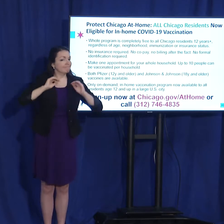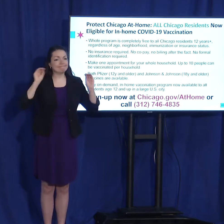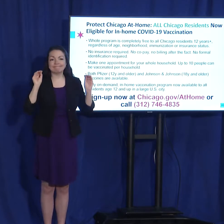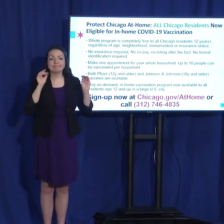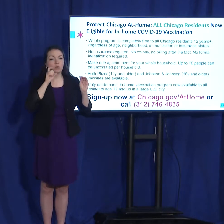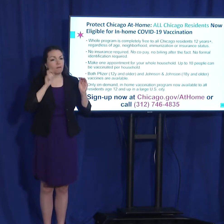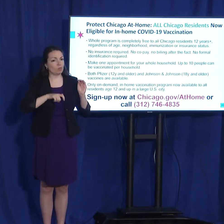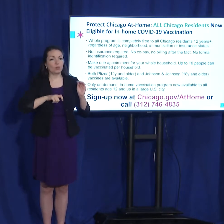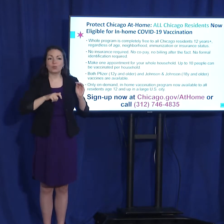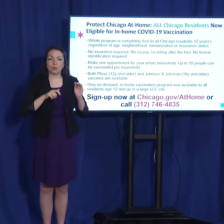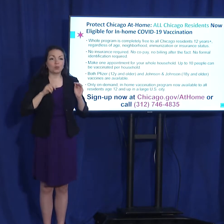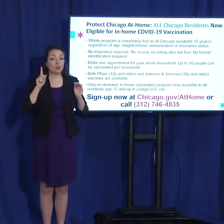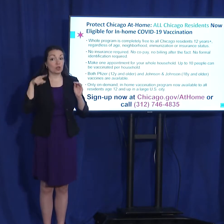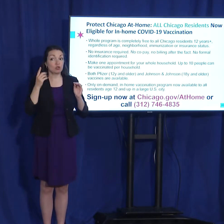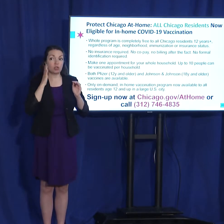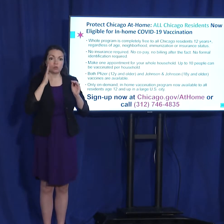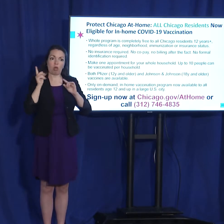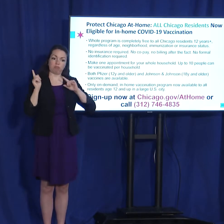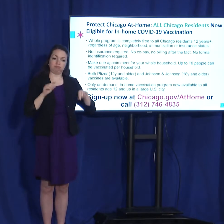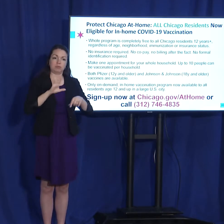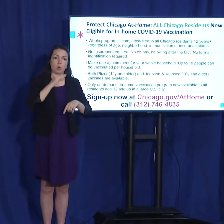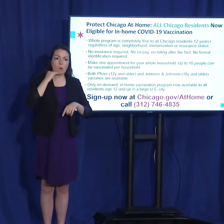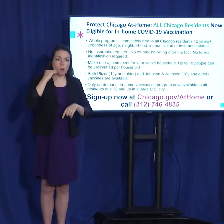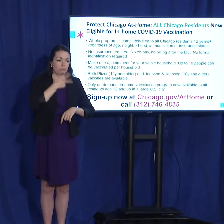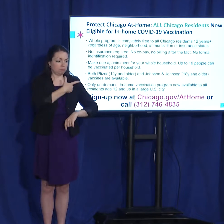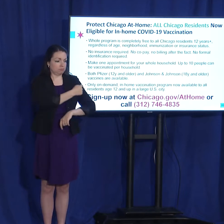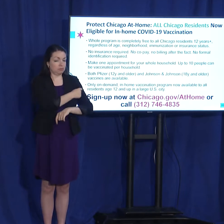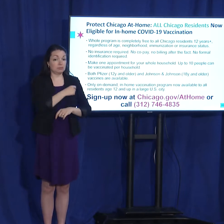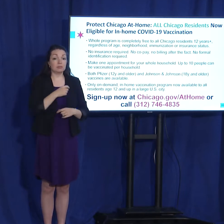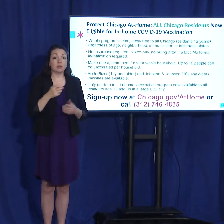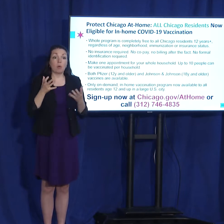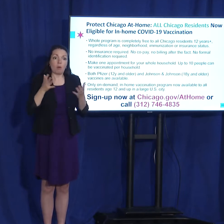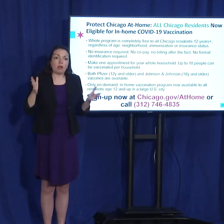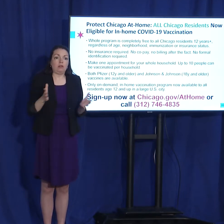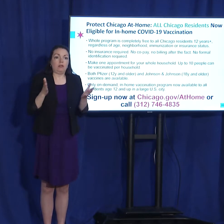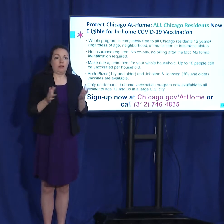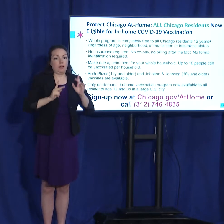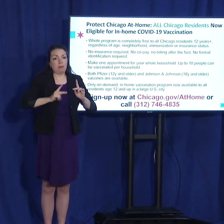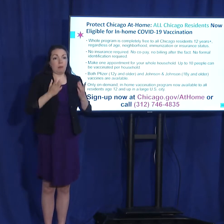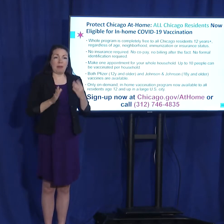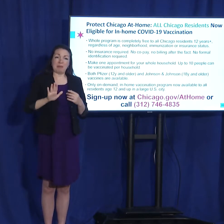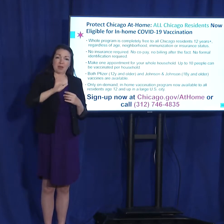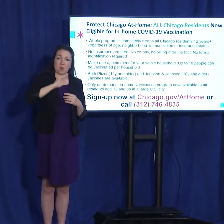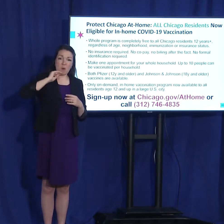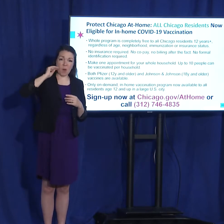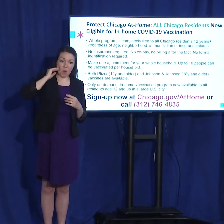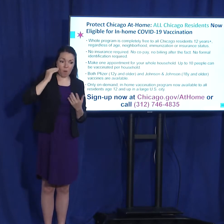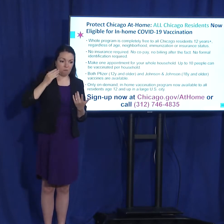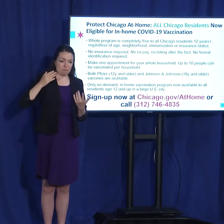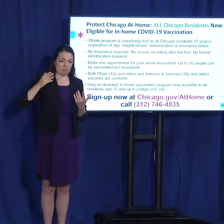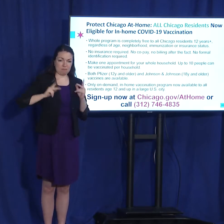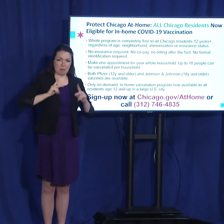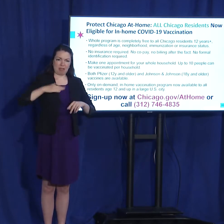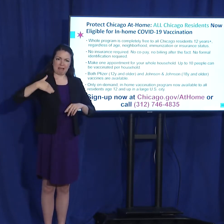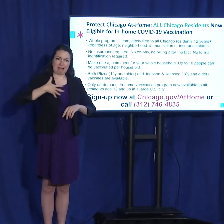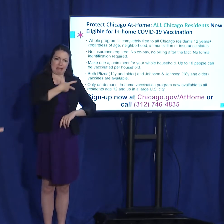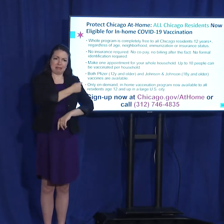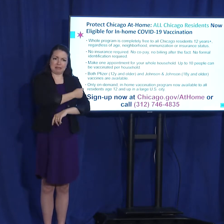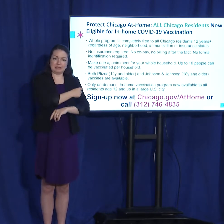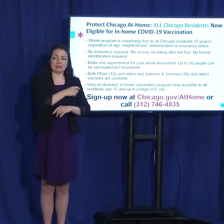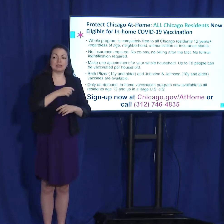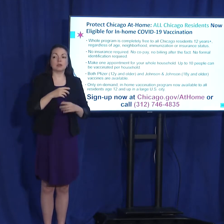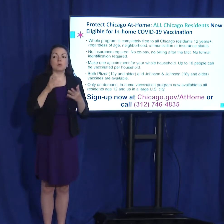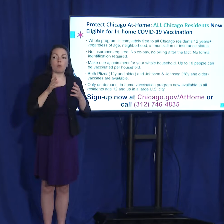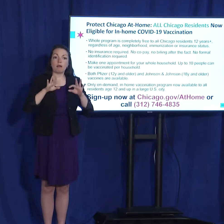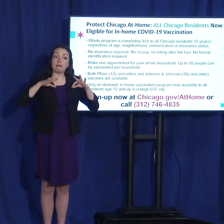this is we want to encourage people who may have folks in their household not yet vaccinated, especially if they're older. Make